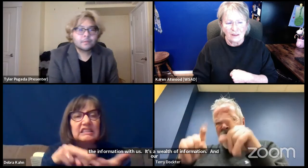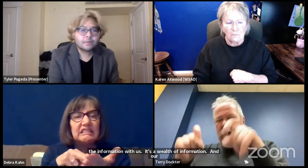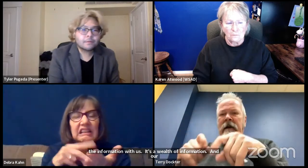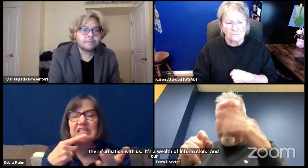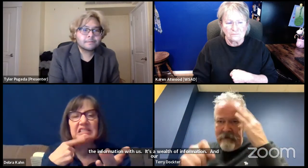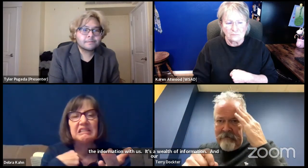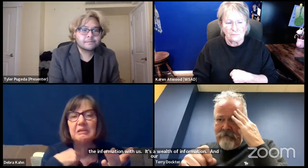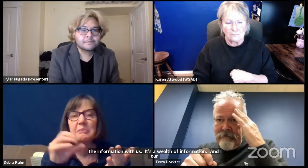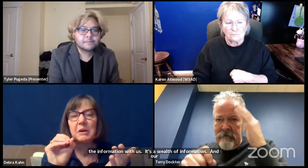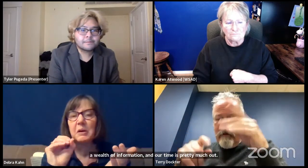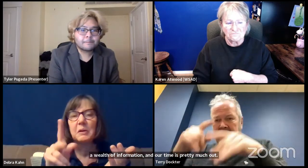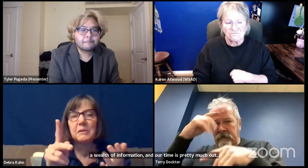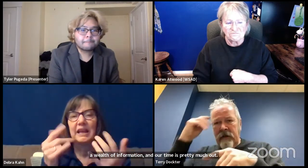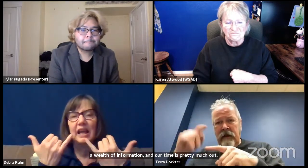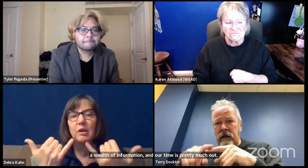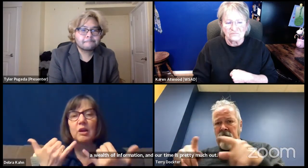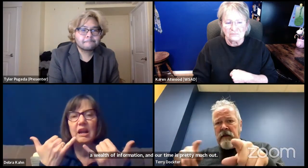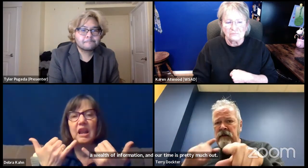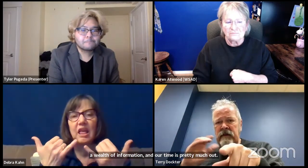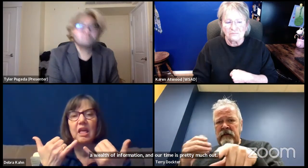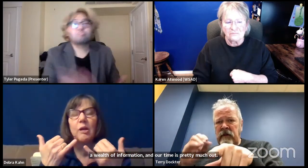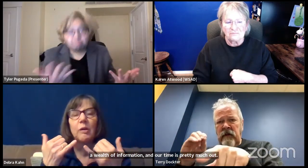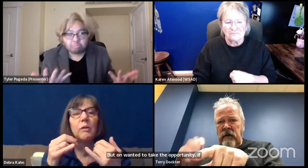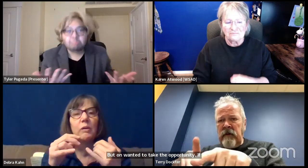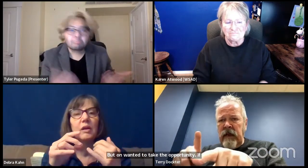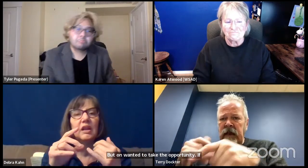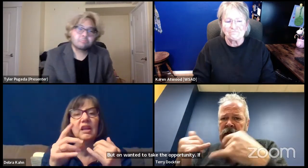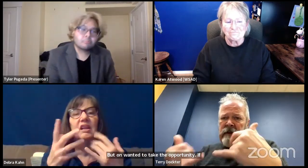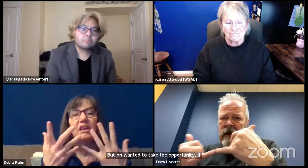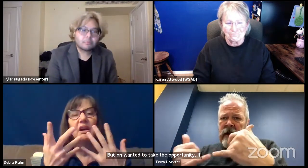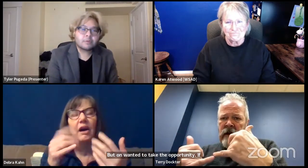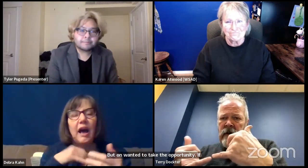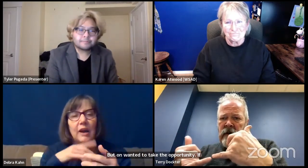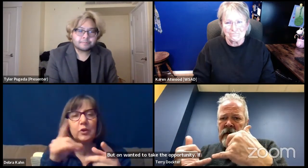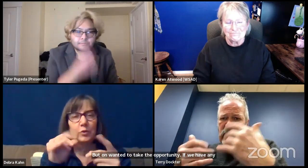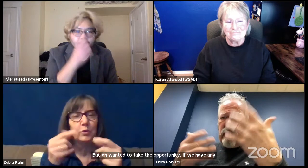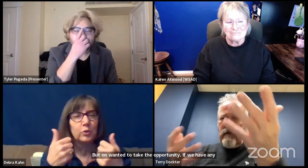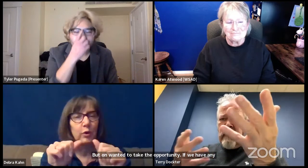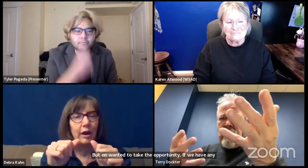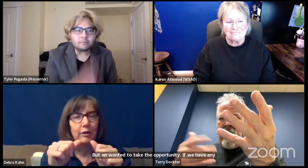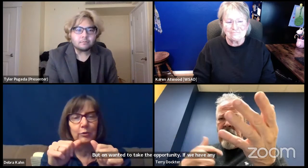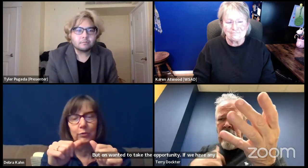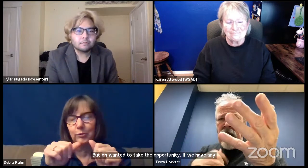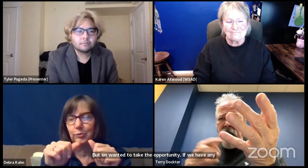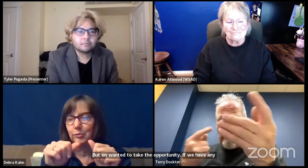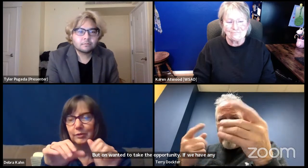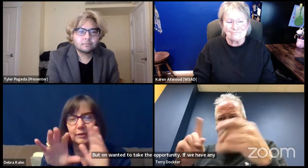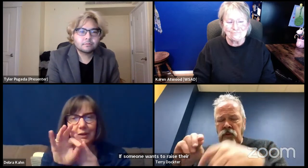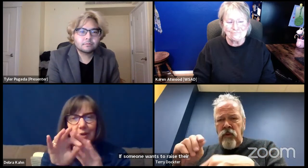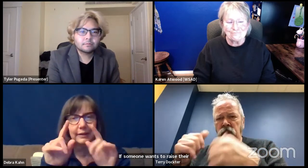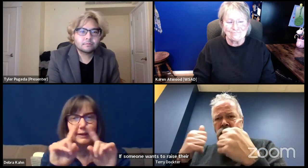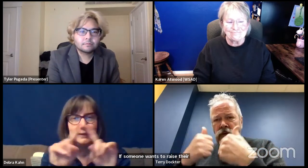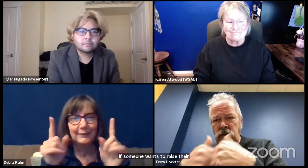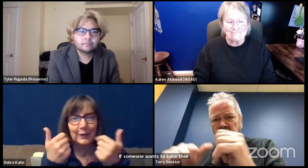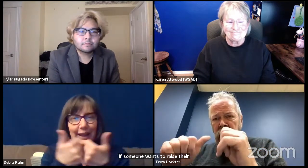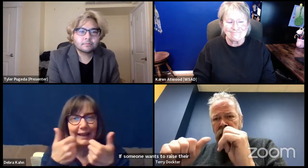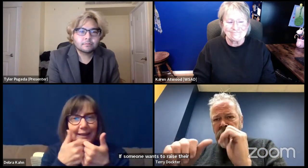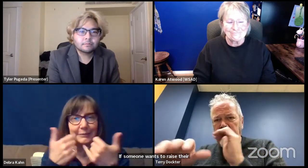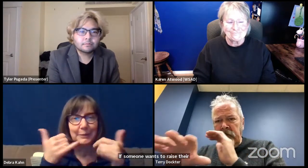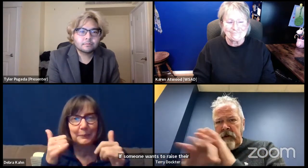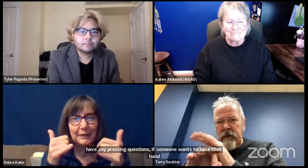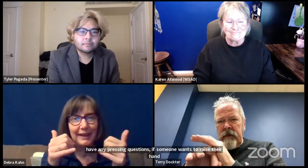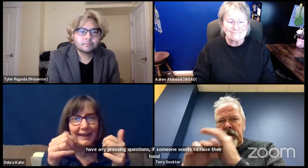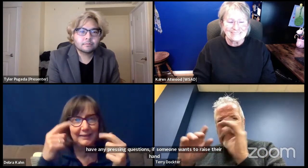called a pre-dementia test or something like that. I believe I'm okay now and I'm feeling fine now. I'm just